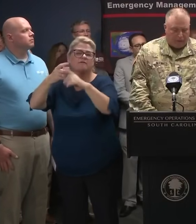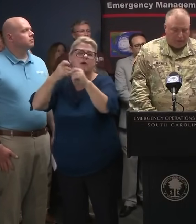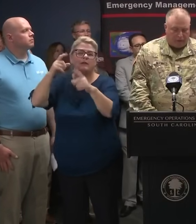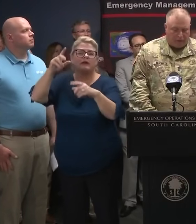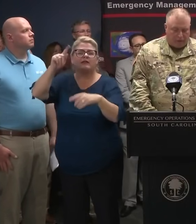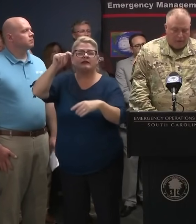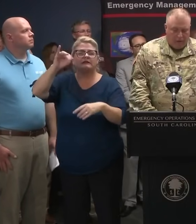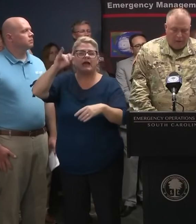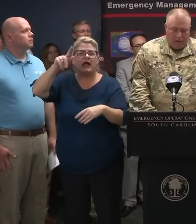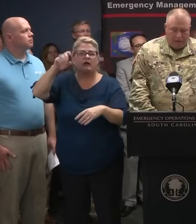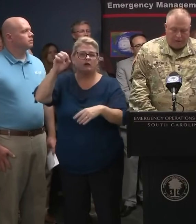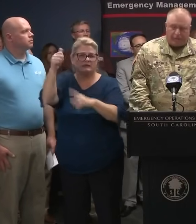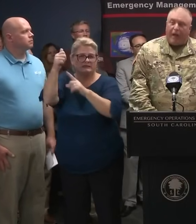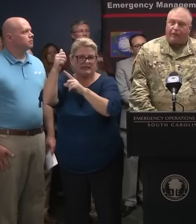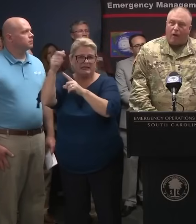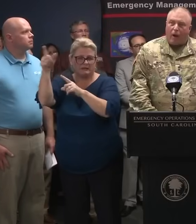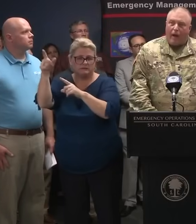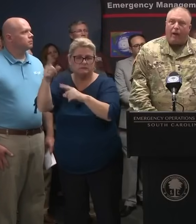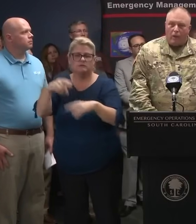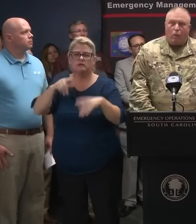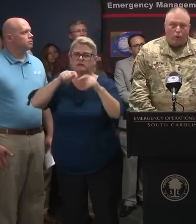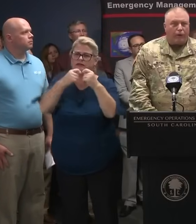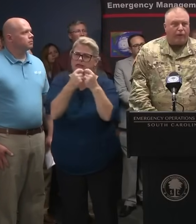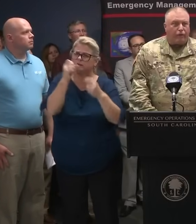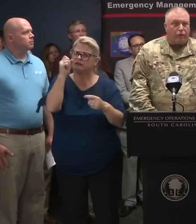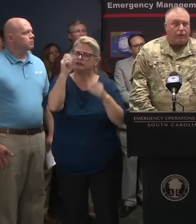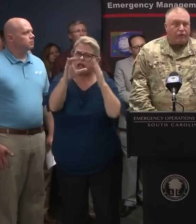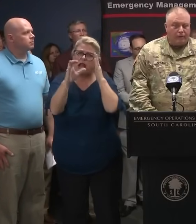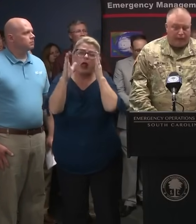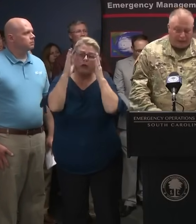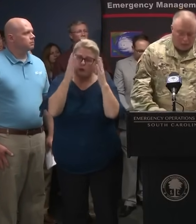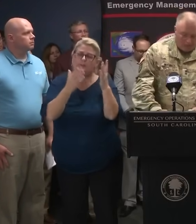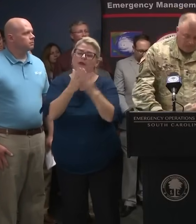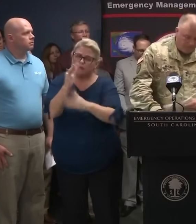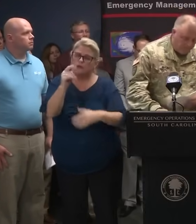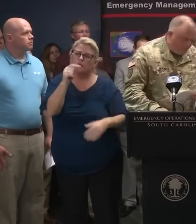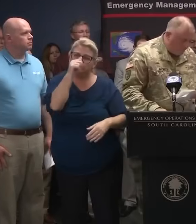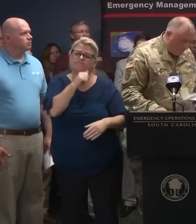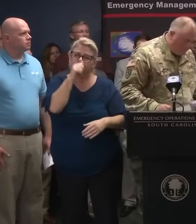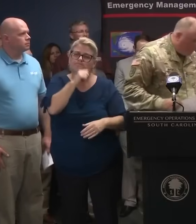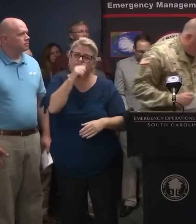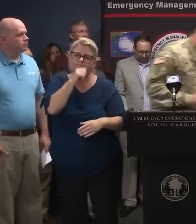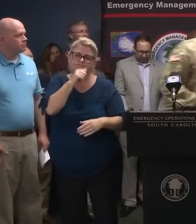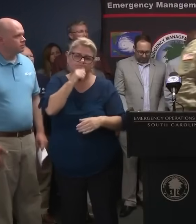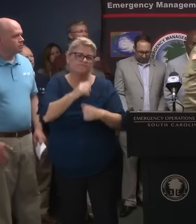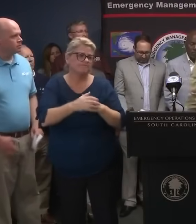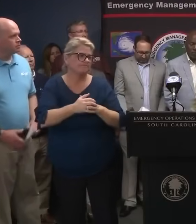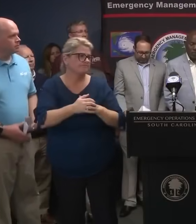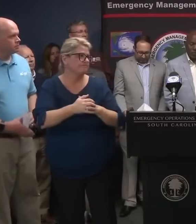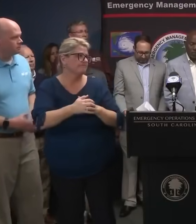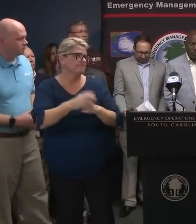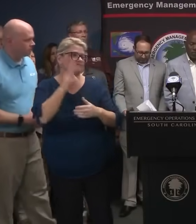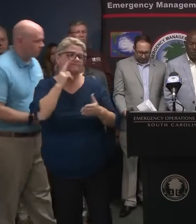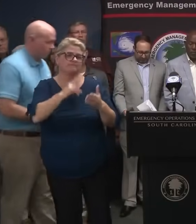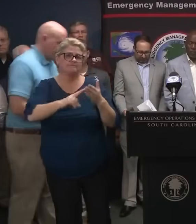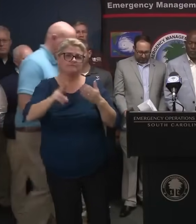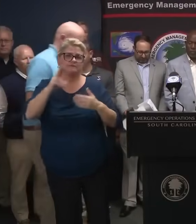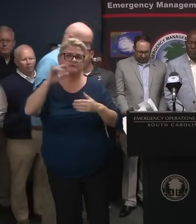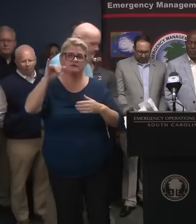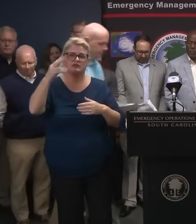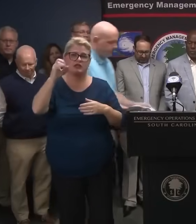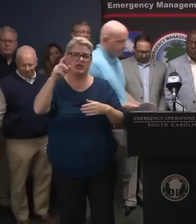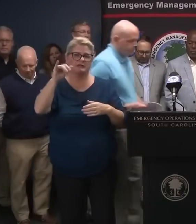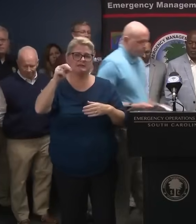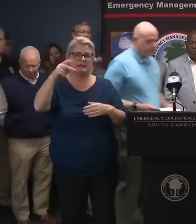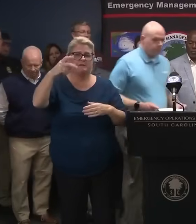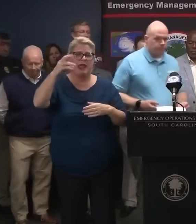the recovery process. Team South Carolina will get through this. Thank you. Thank you, Thank you. General Secretary Justin Powell, Department